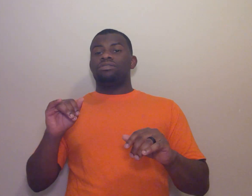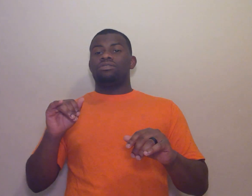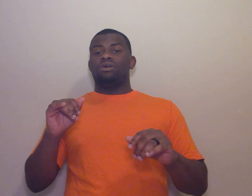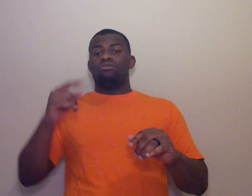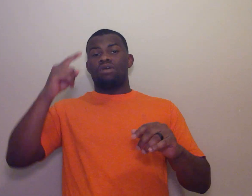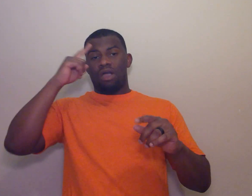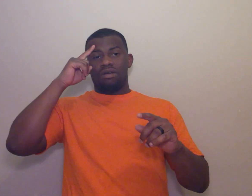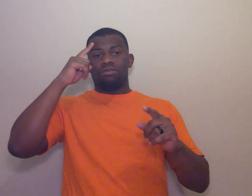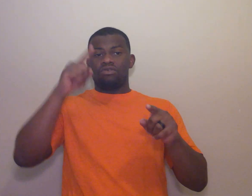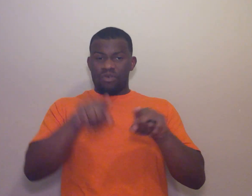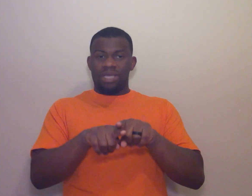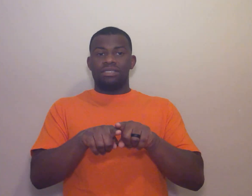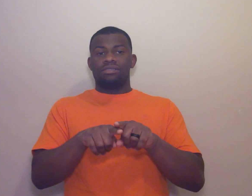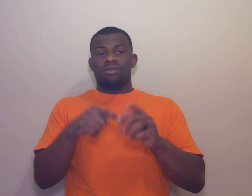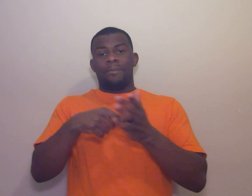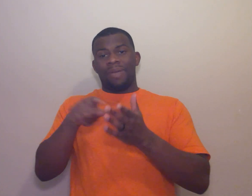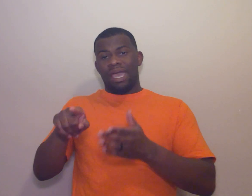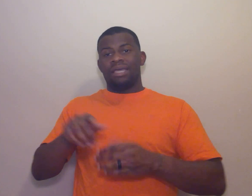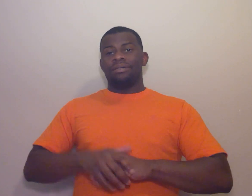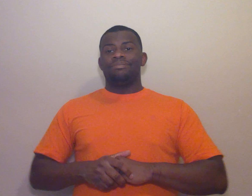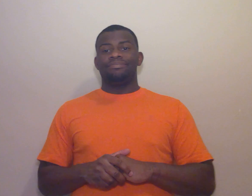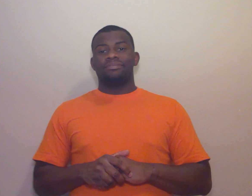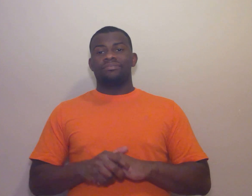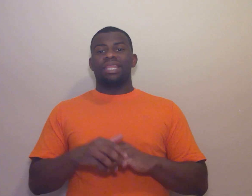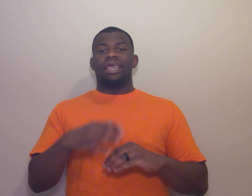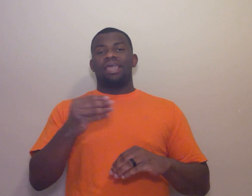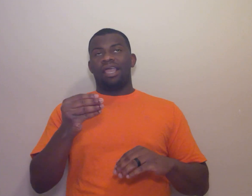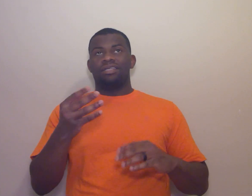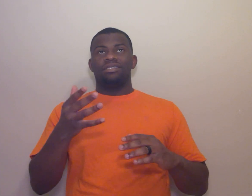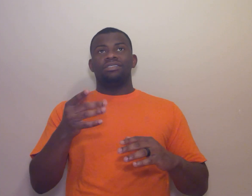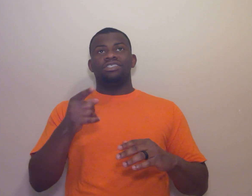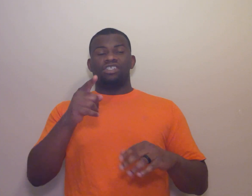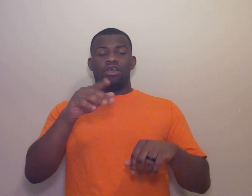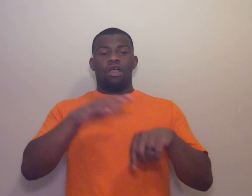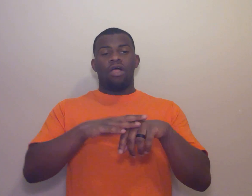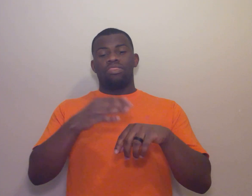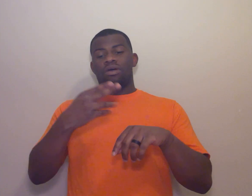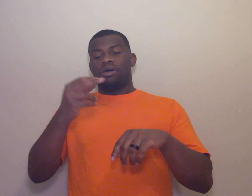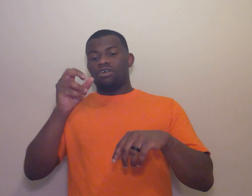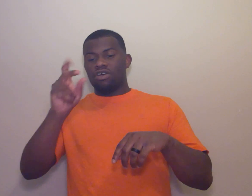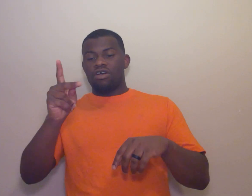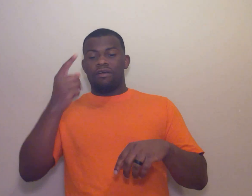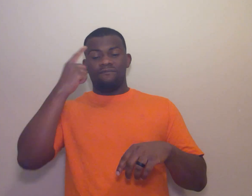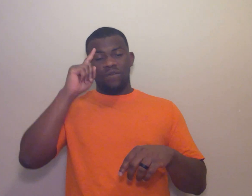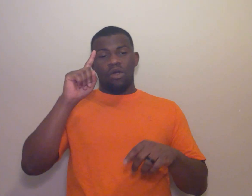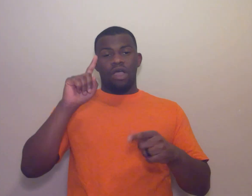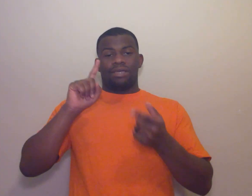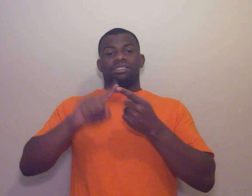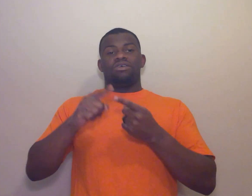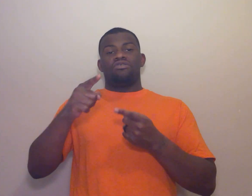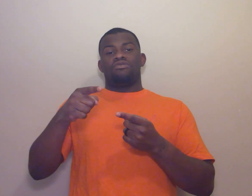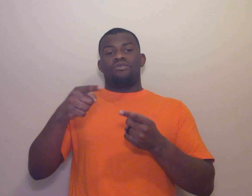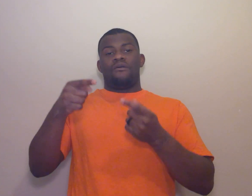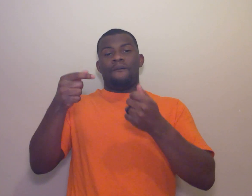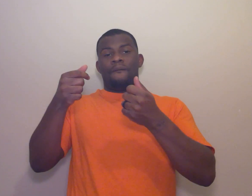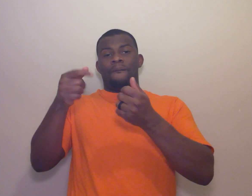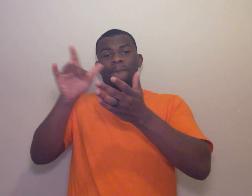loan amount you need to pay for, and you're on the hook for to pay every single month until it's paid off. Well,